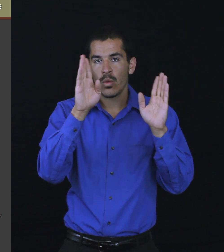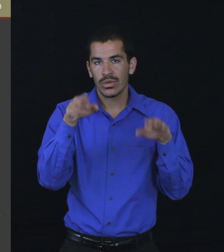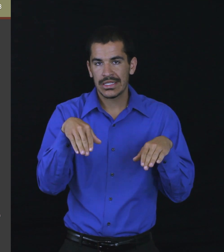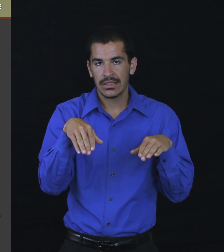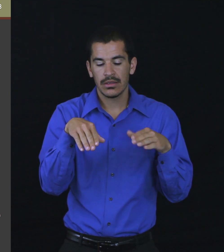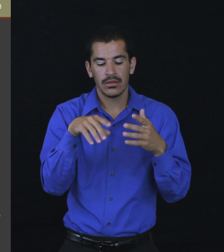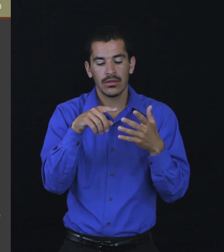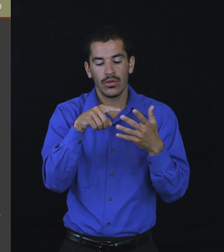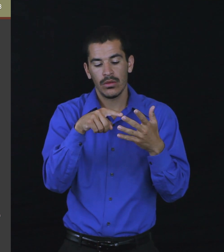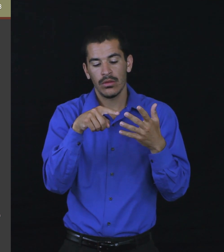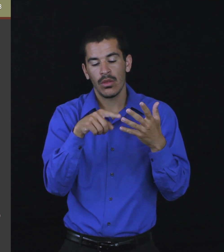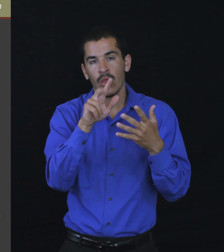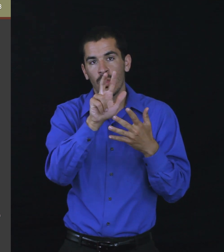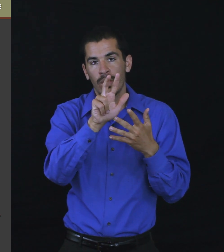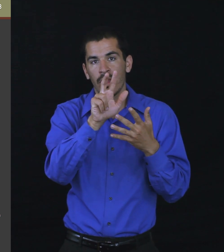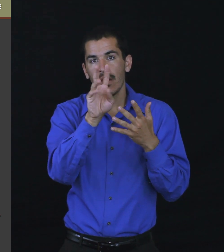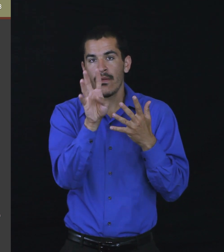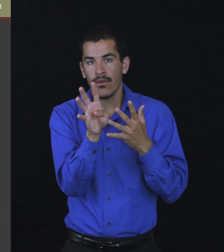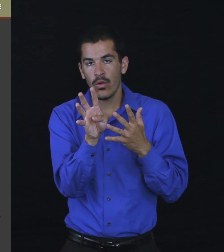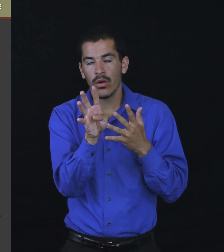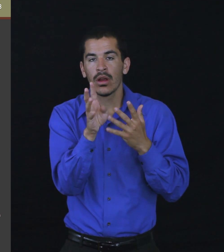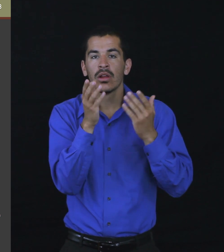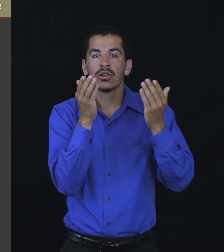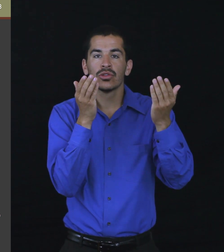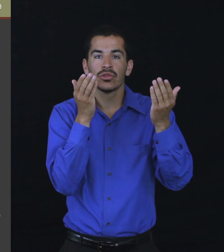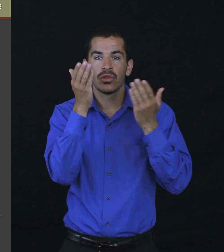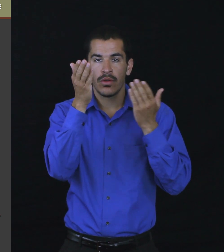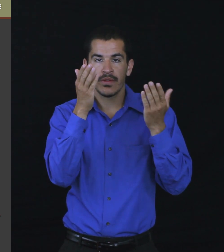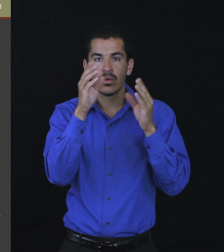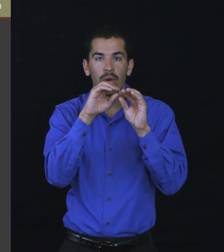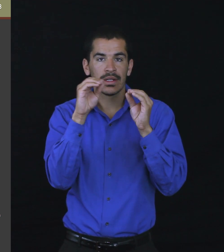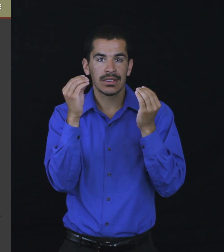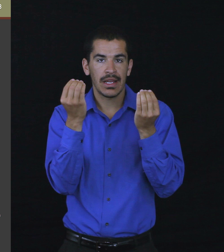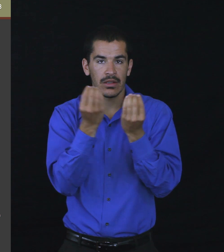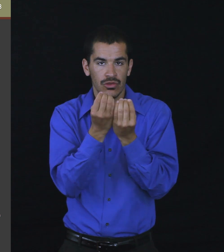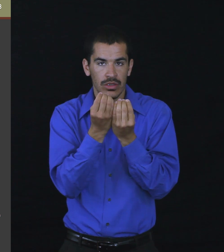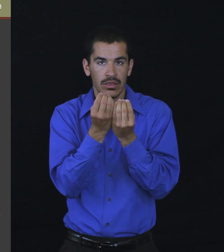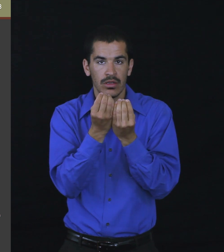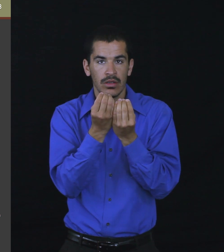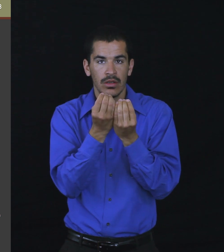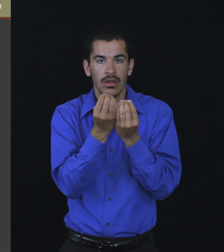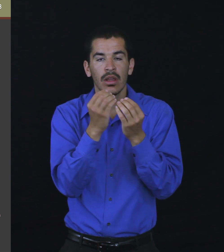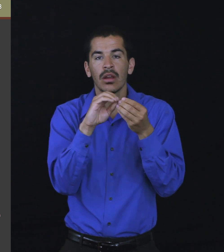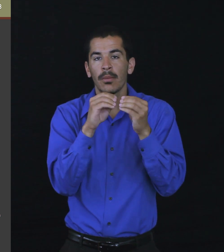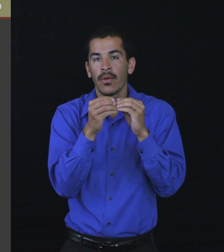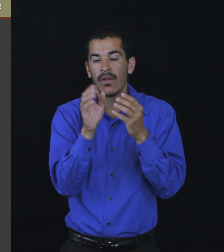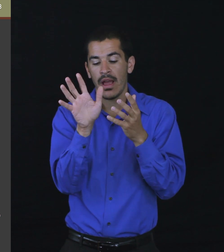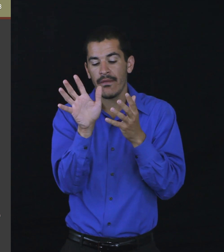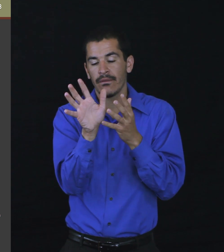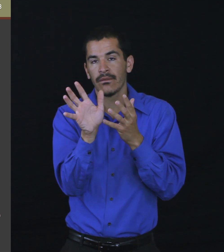Priorities 3 and 4, Service Organizations. Priority 5,